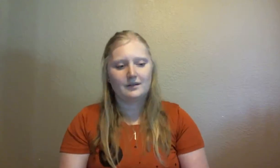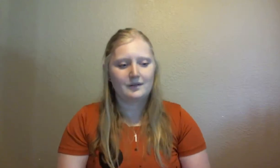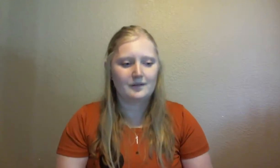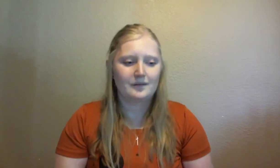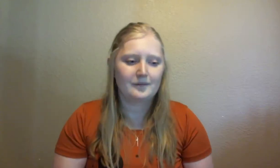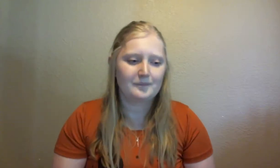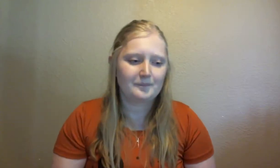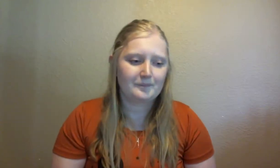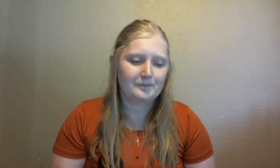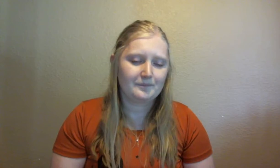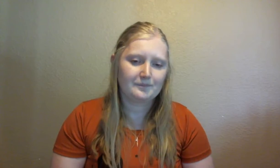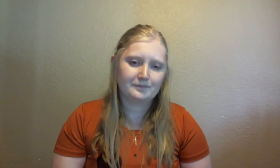around.